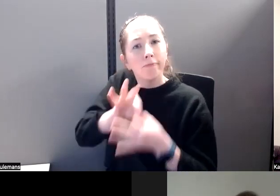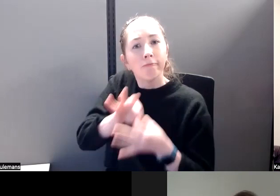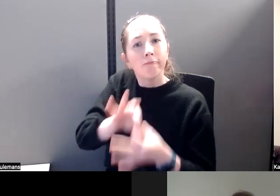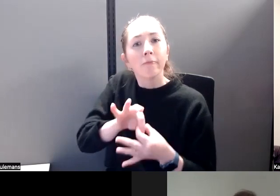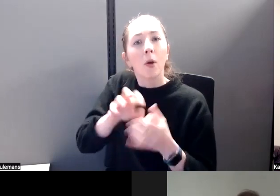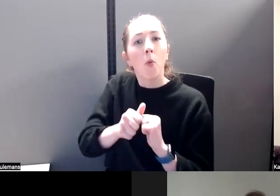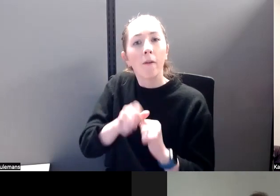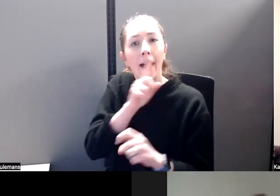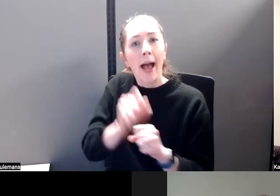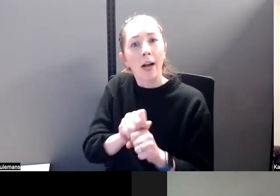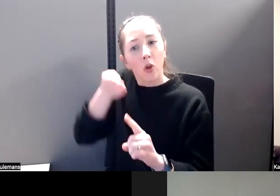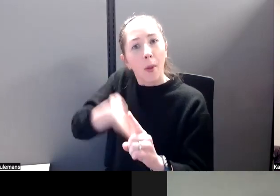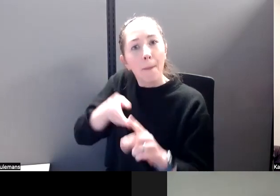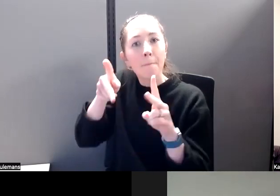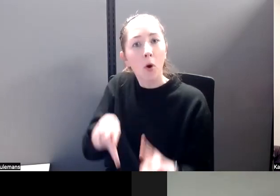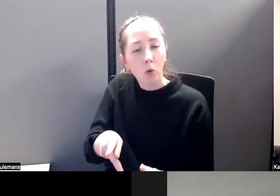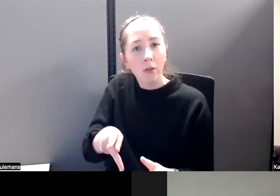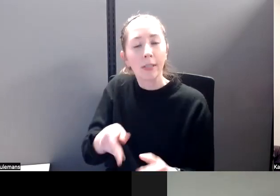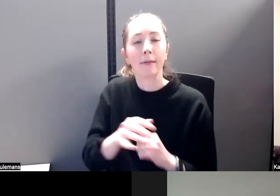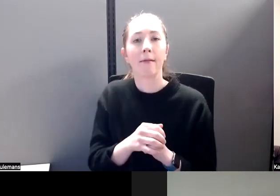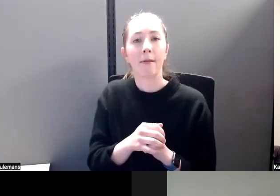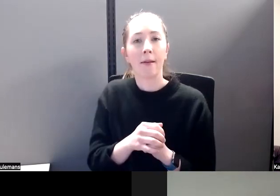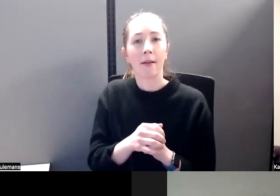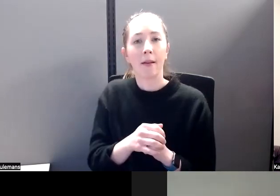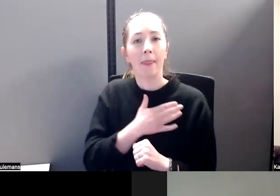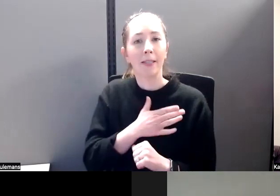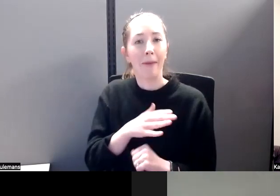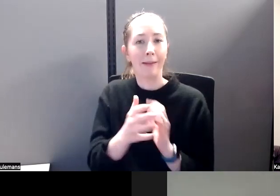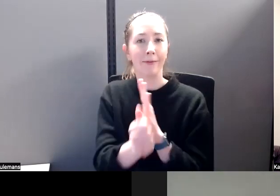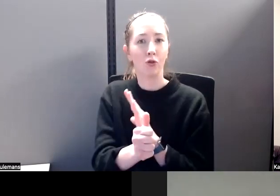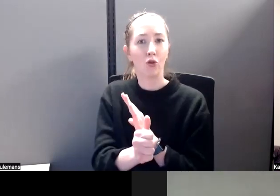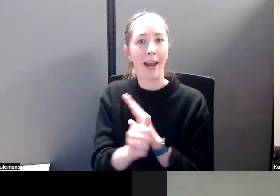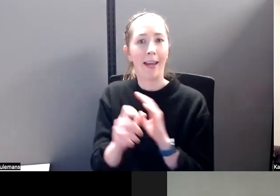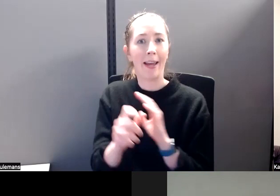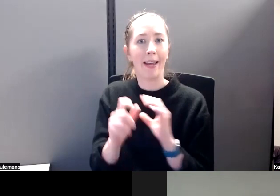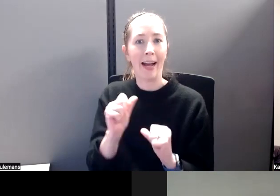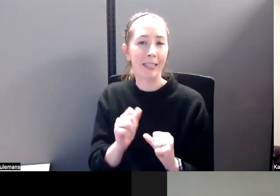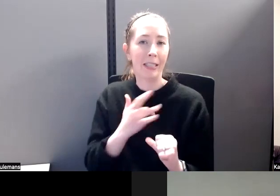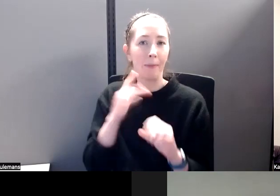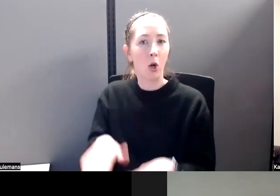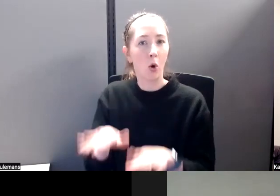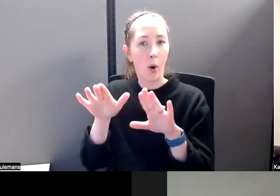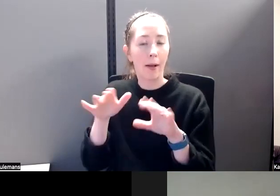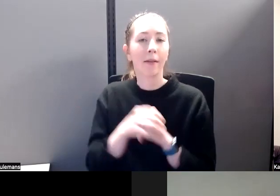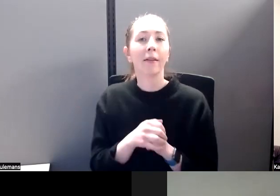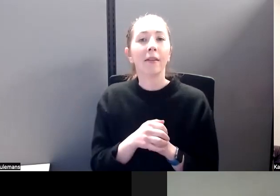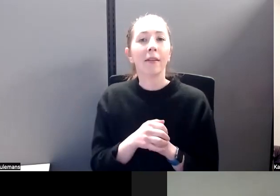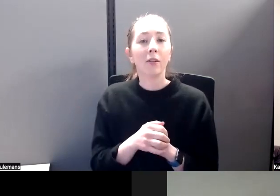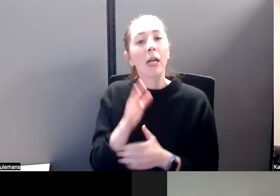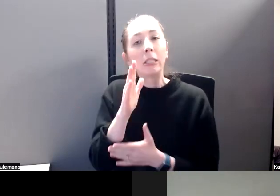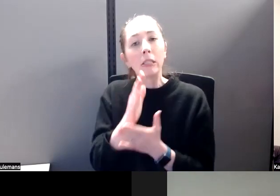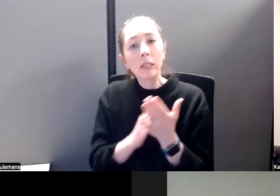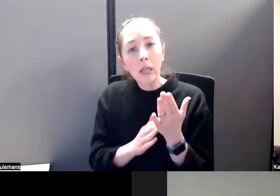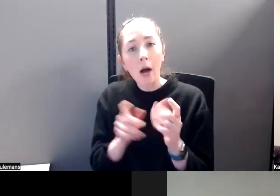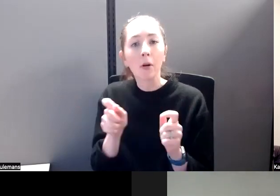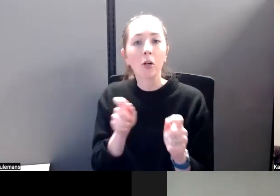fledged person, because that's, you know, my trade originally coming in. So I did have some control over that.